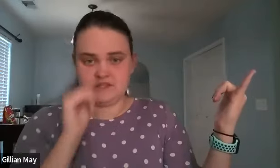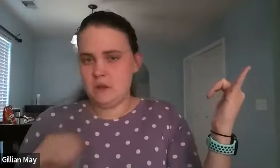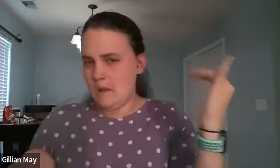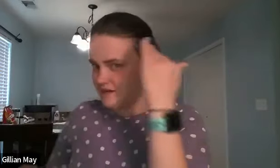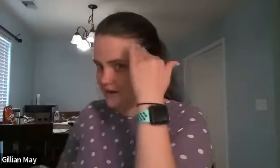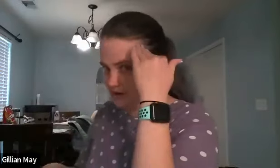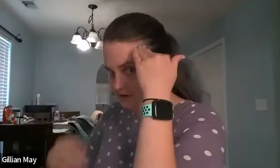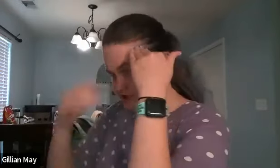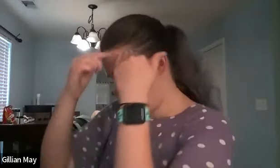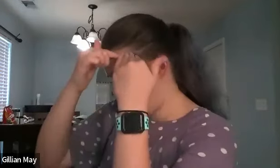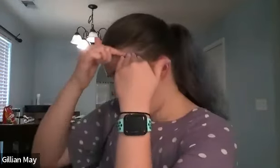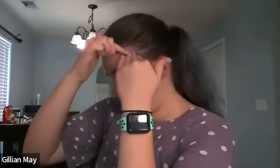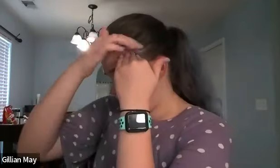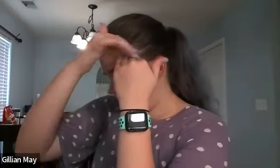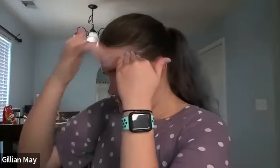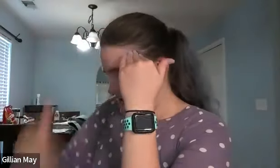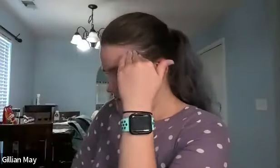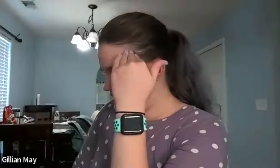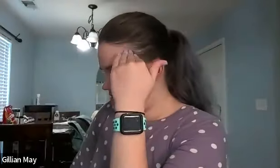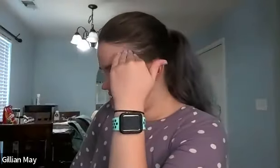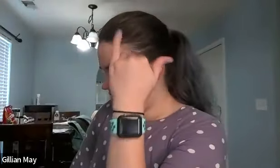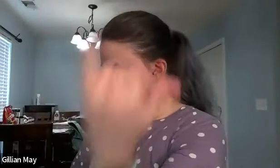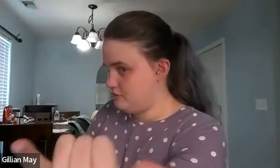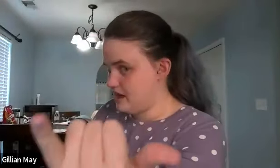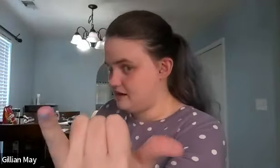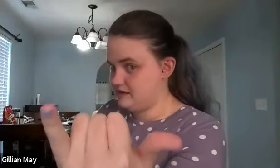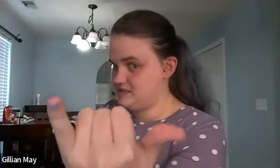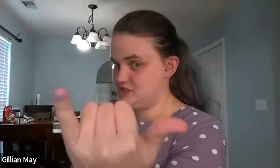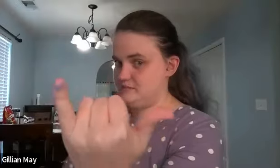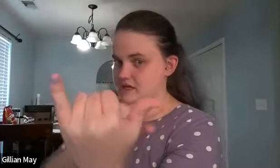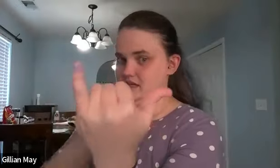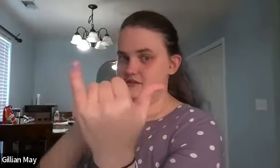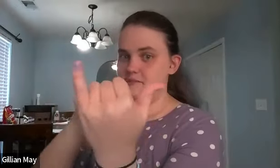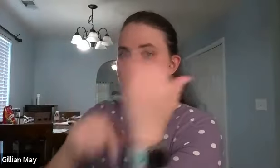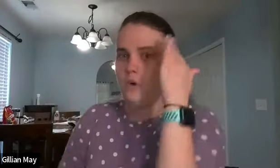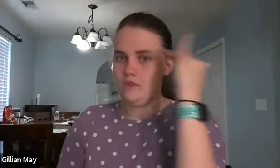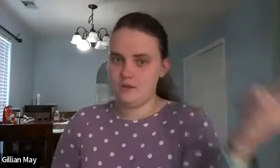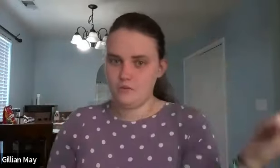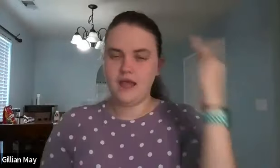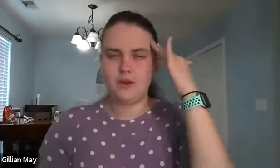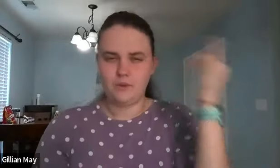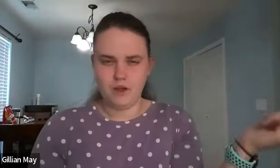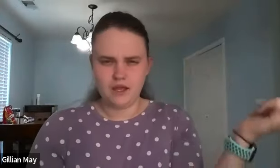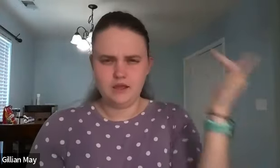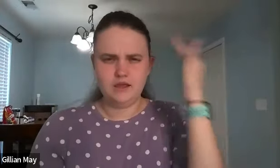So I'm gonna come here, I'll show you. So see, I have them all together and then I pull back into just a pinky and a thumb. That Y.